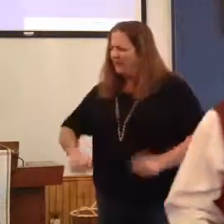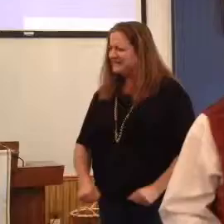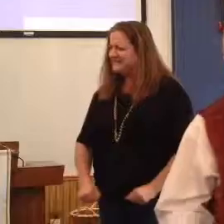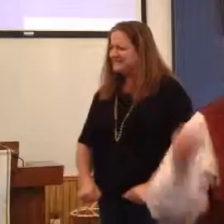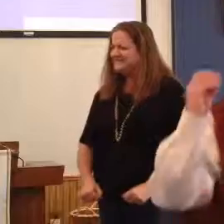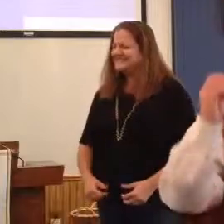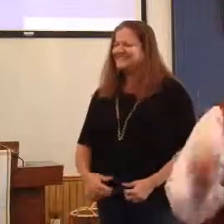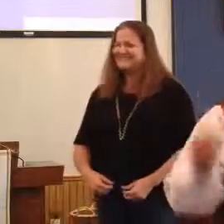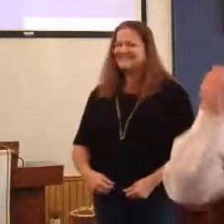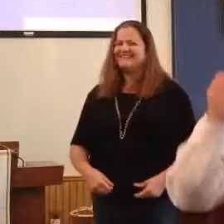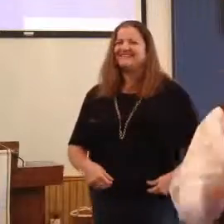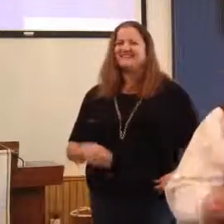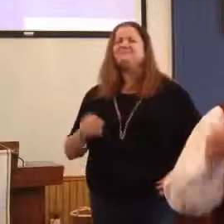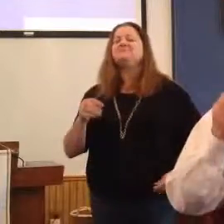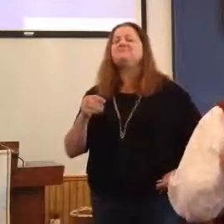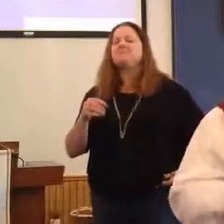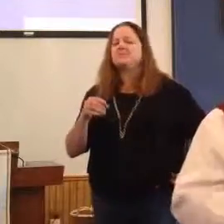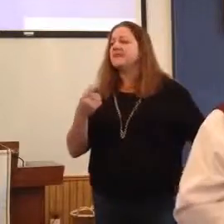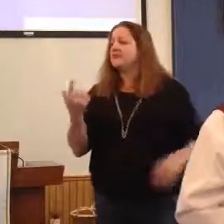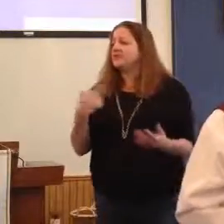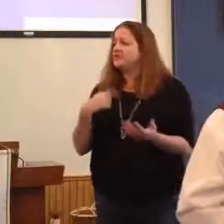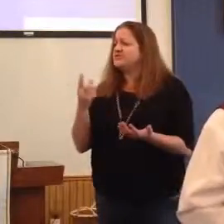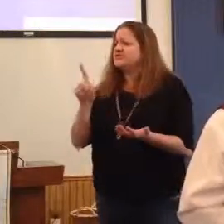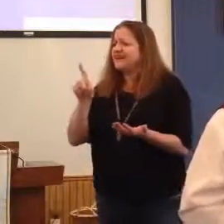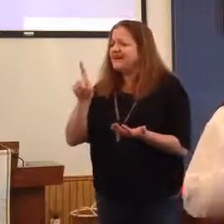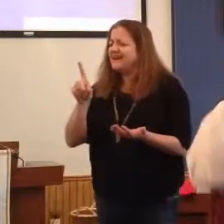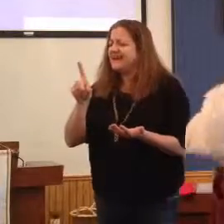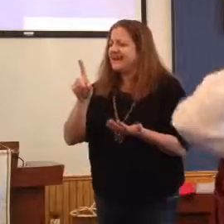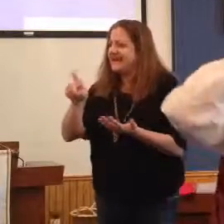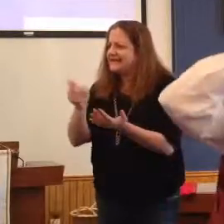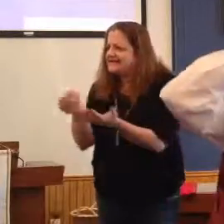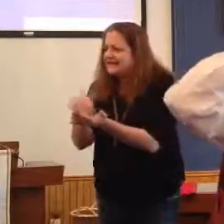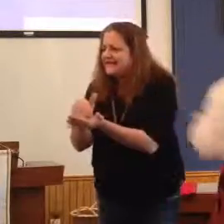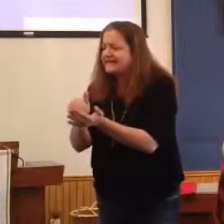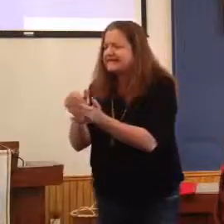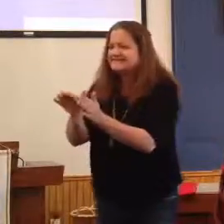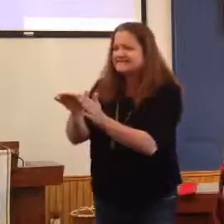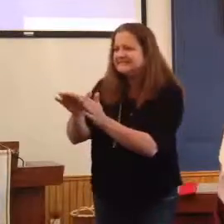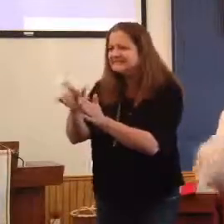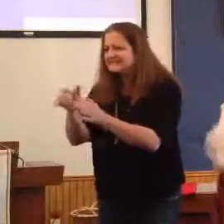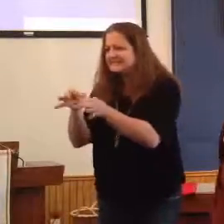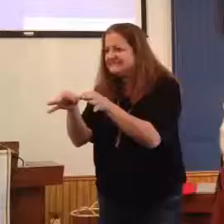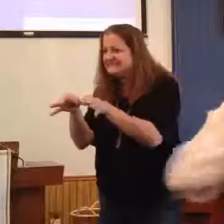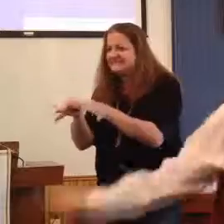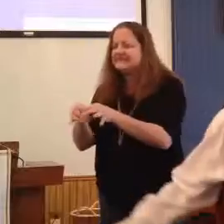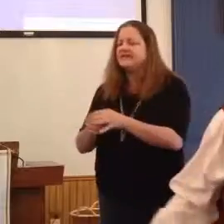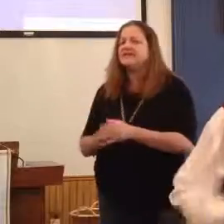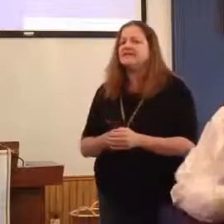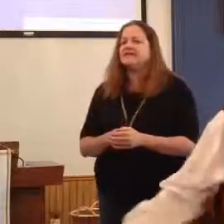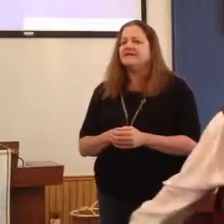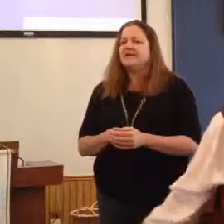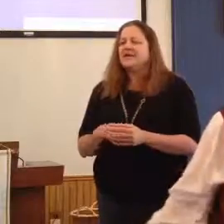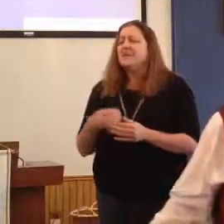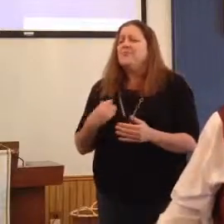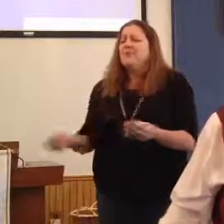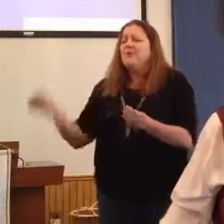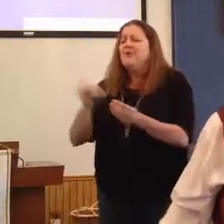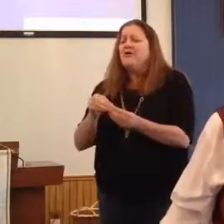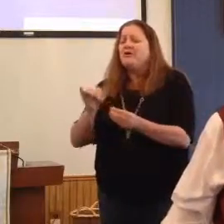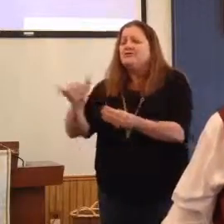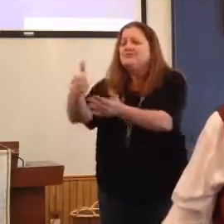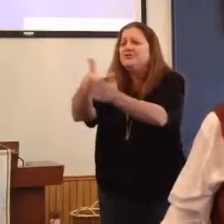Right? You just have to ask sometimes. But even more is